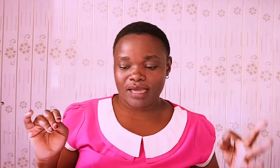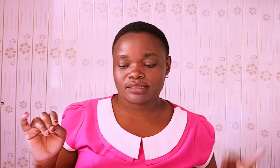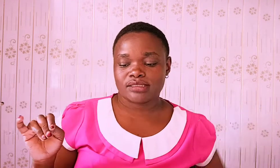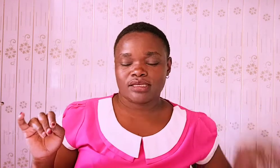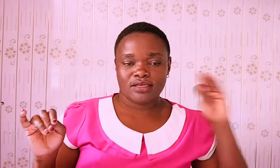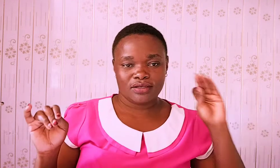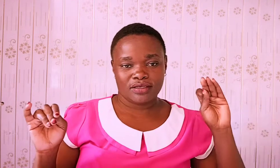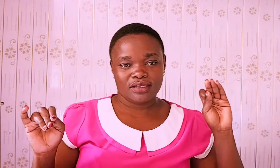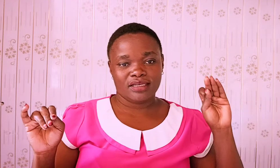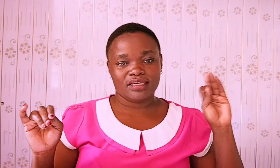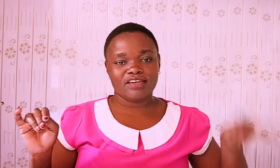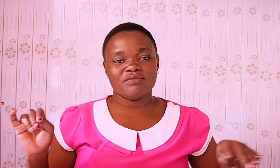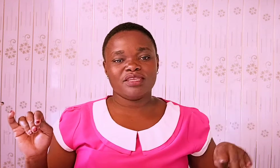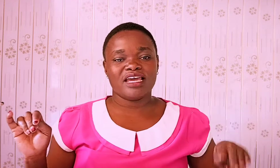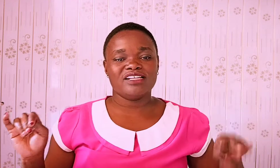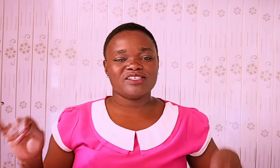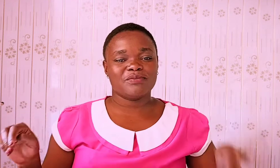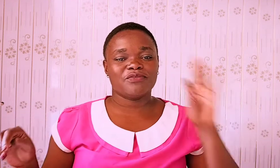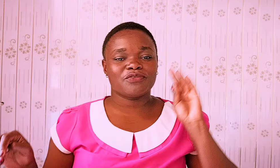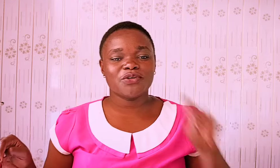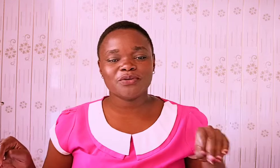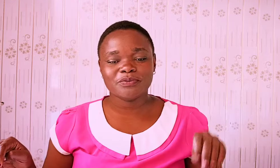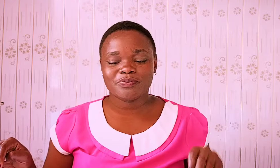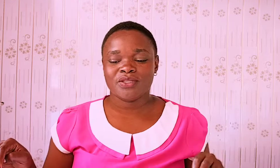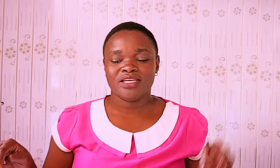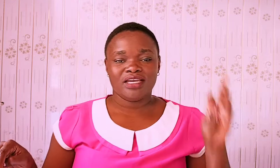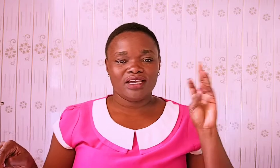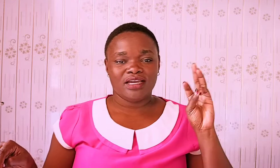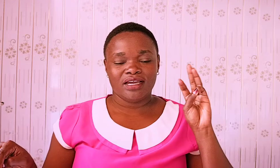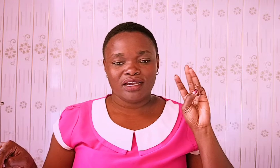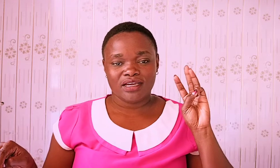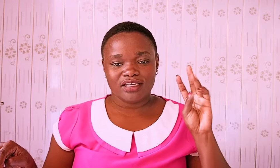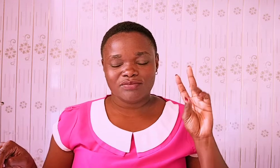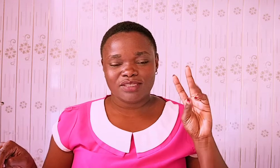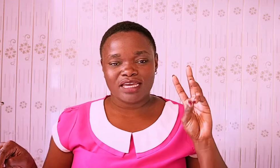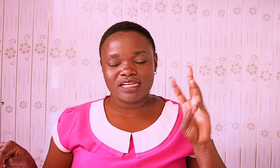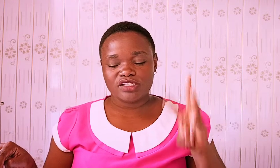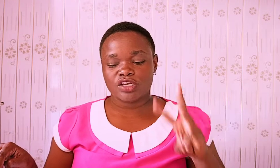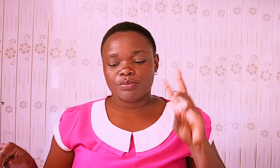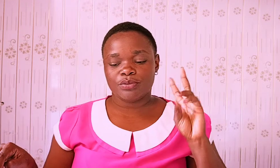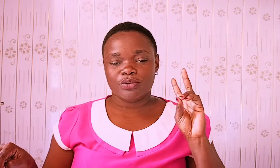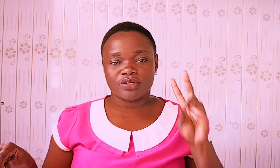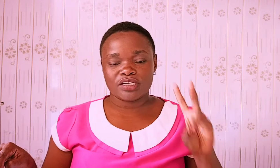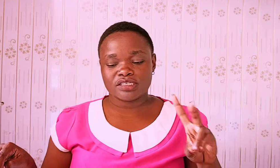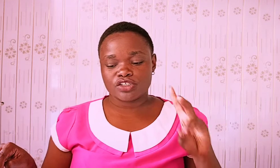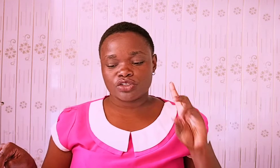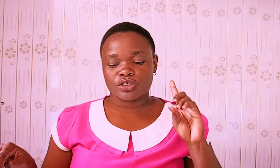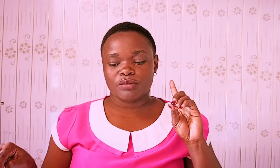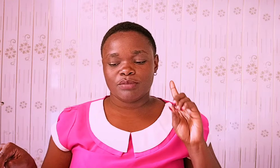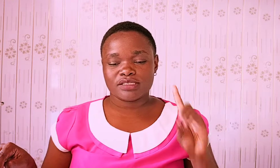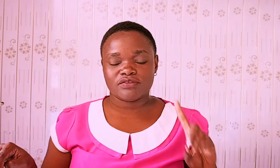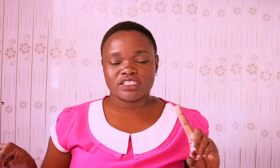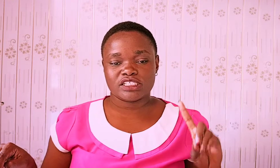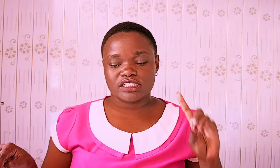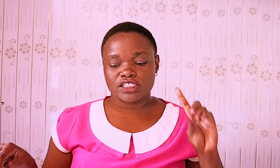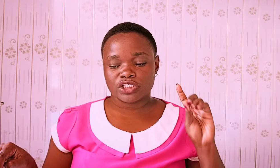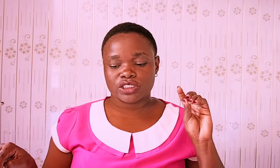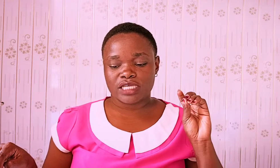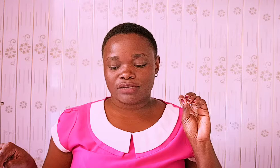marks. Give me the hand shape of you. Give me the hand shape, orientation, place of articulation, and